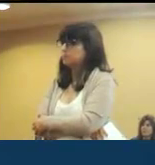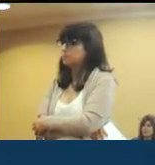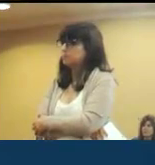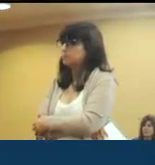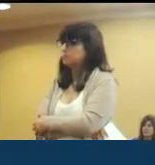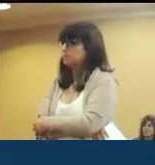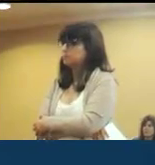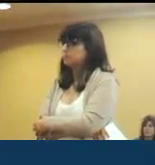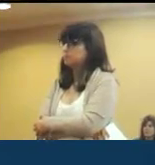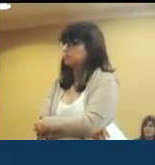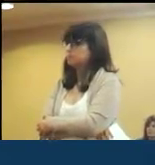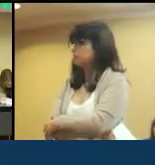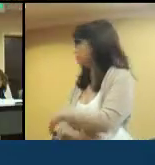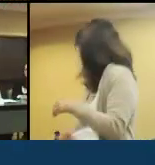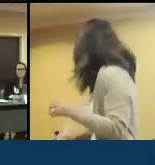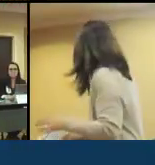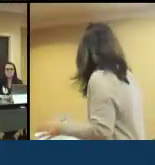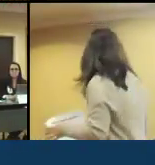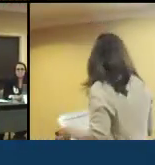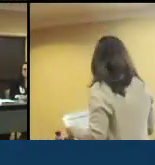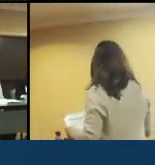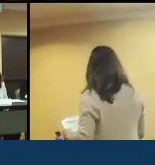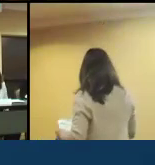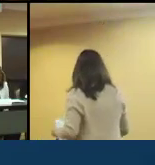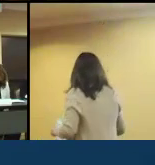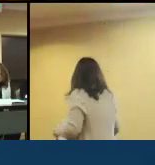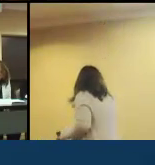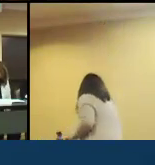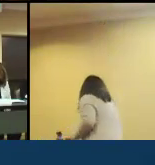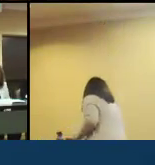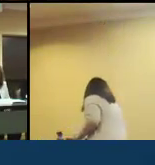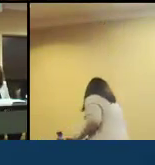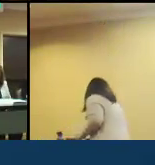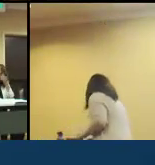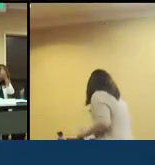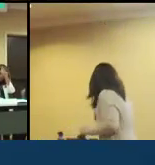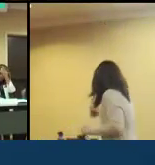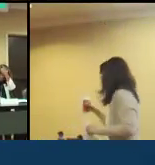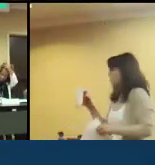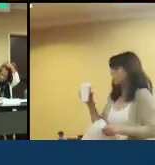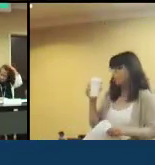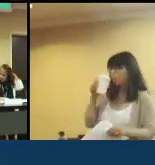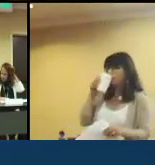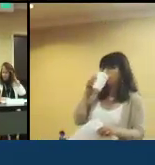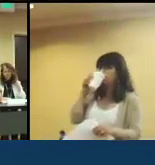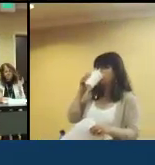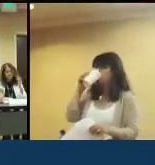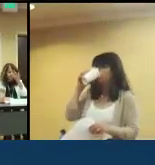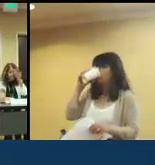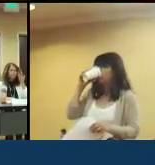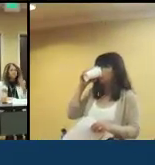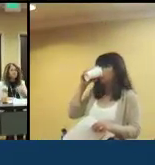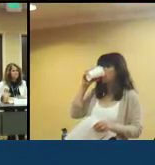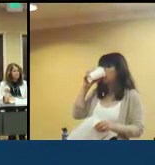And while there was a working that got together to develop a best practice recommendation about how health insurers should